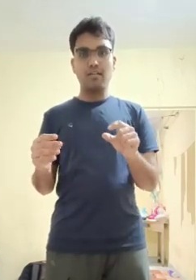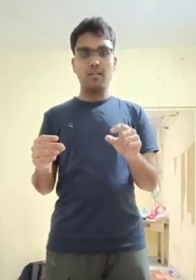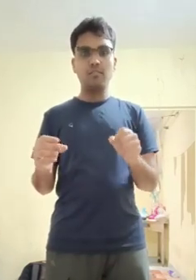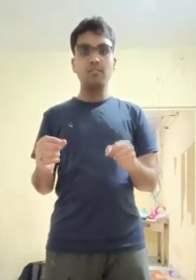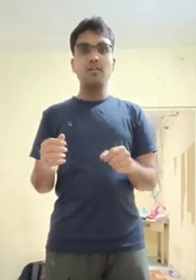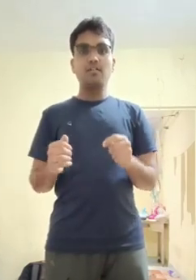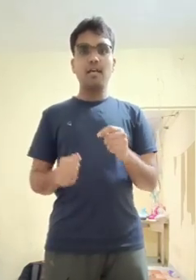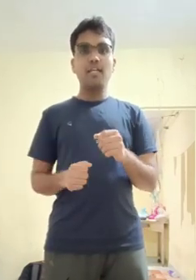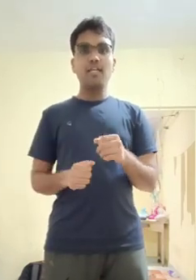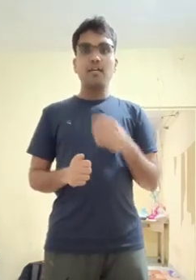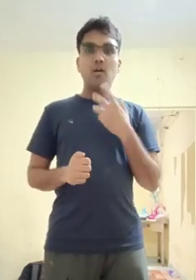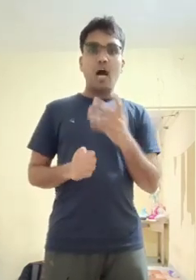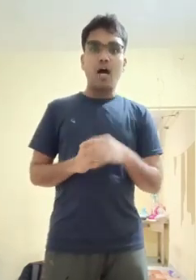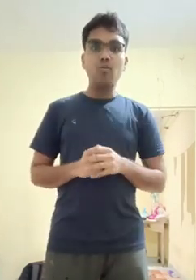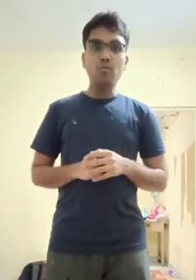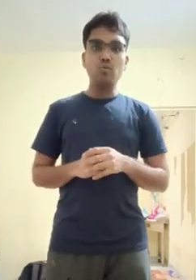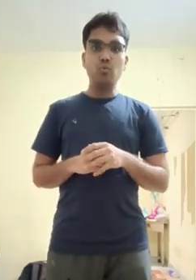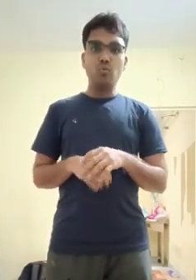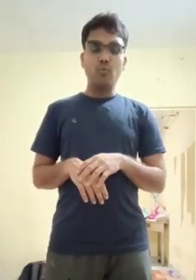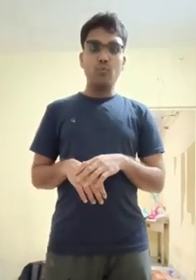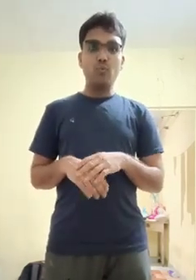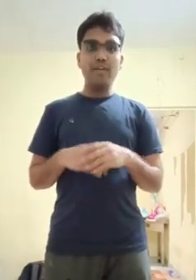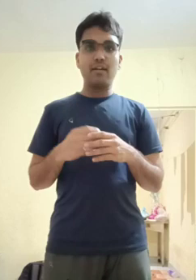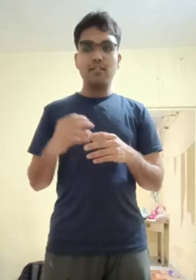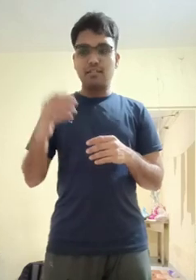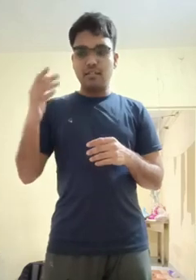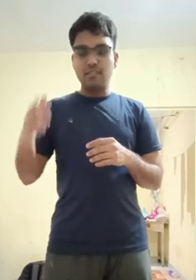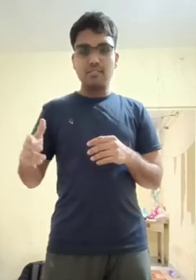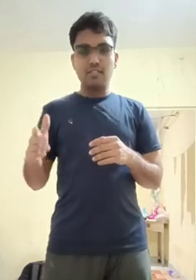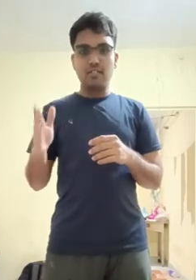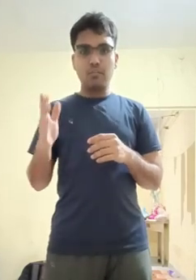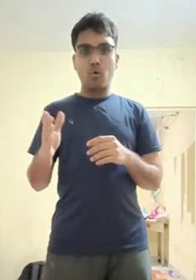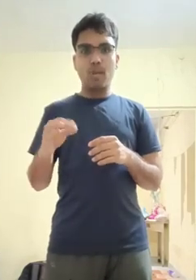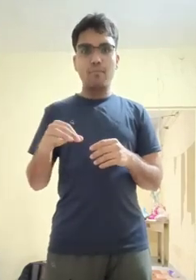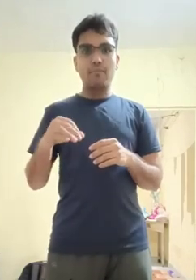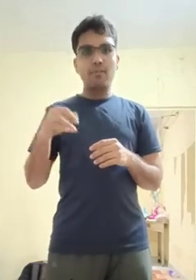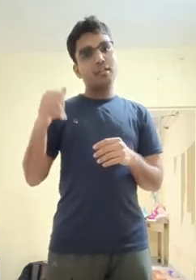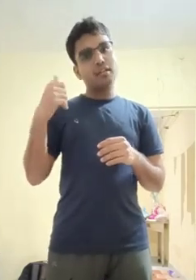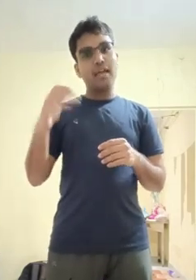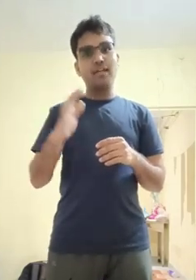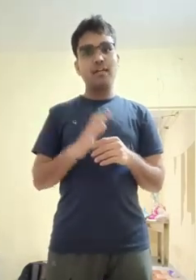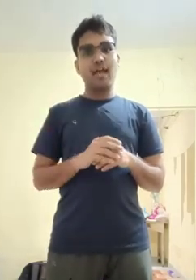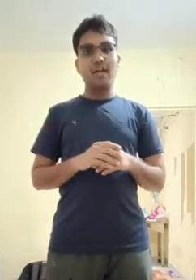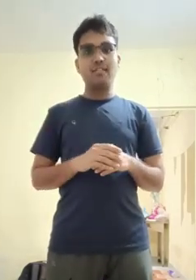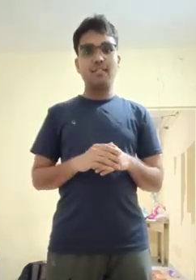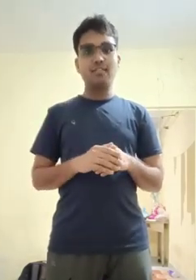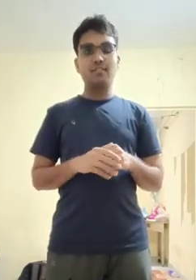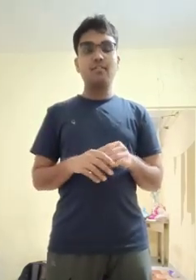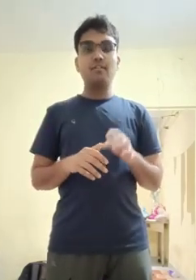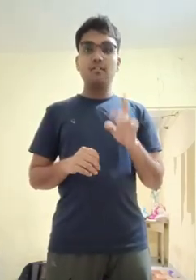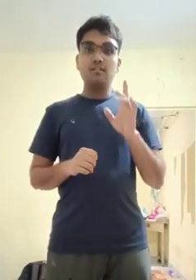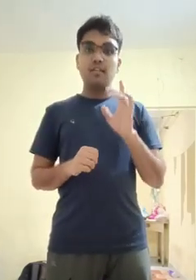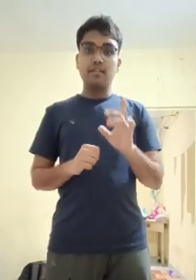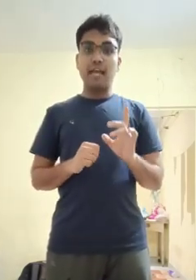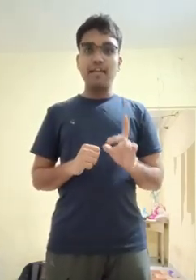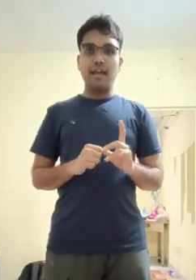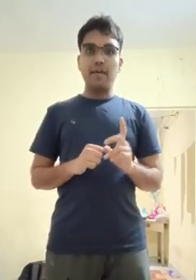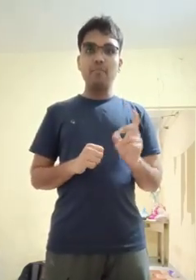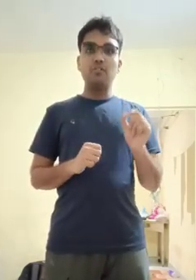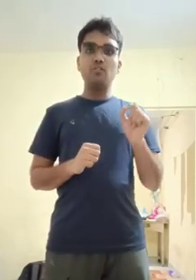methods, then how do we run program like as it is? That time you